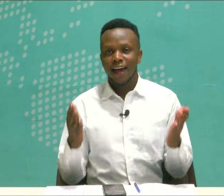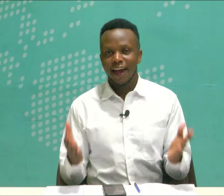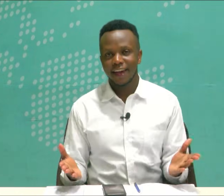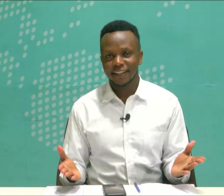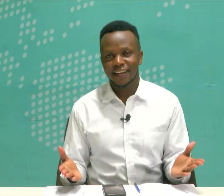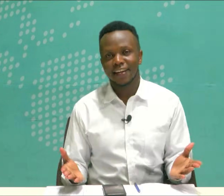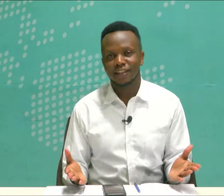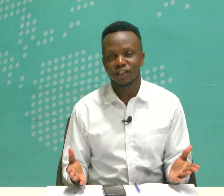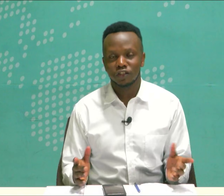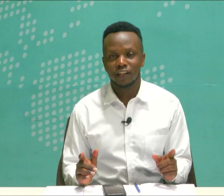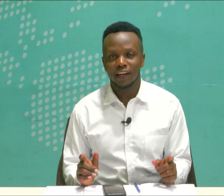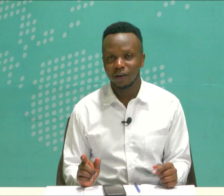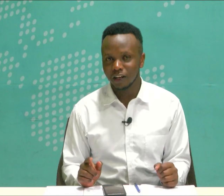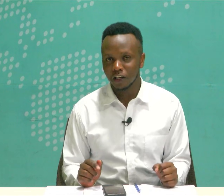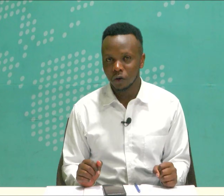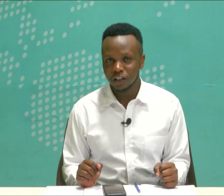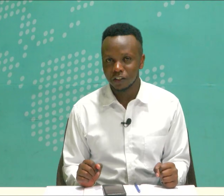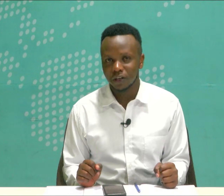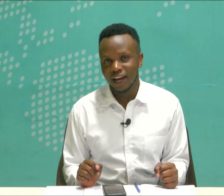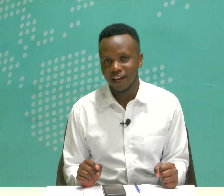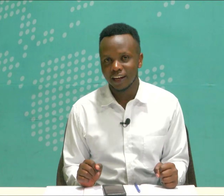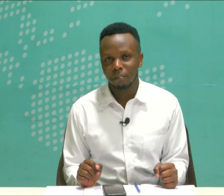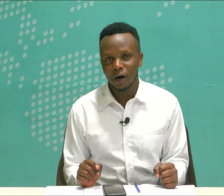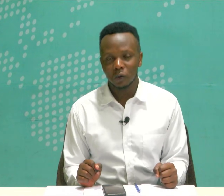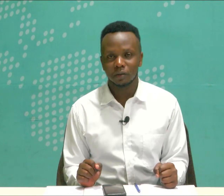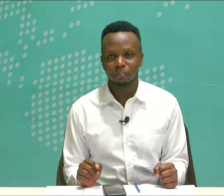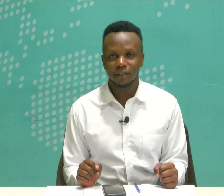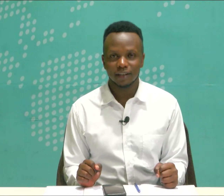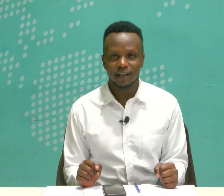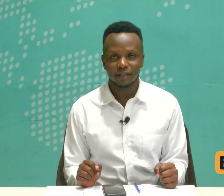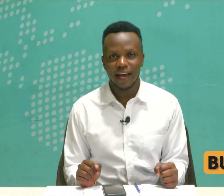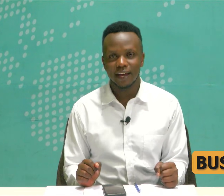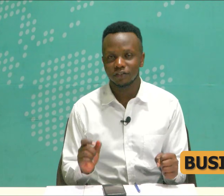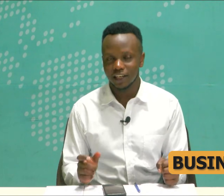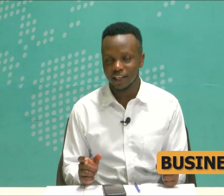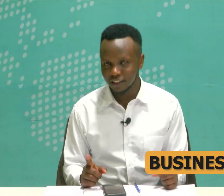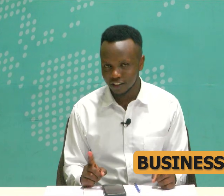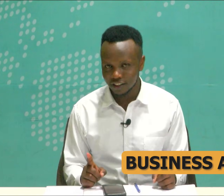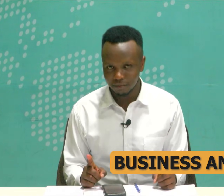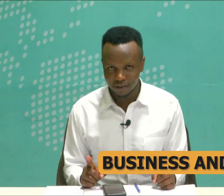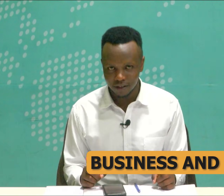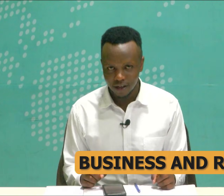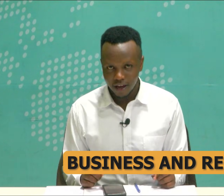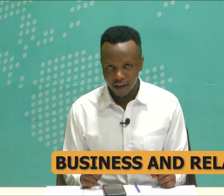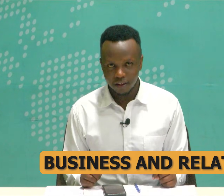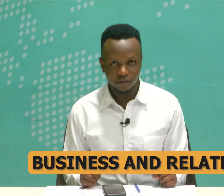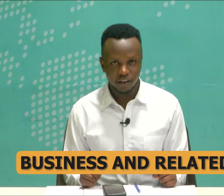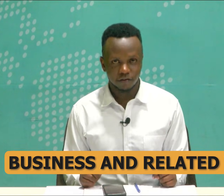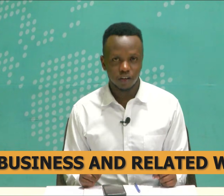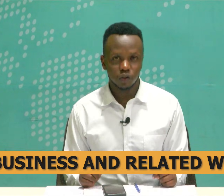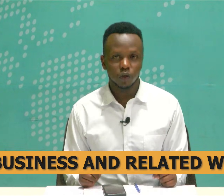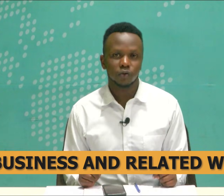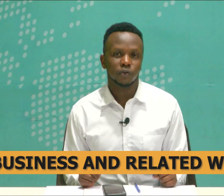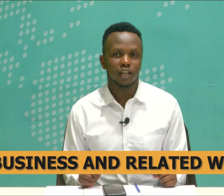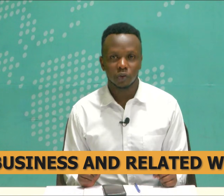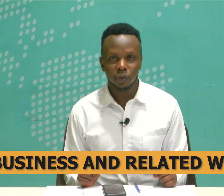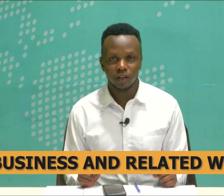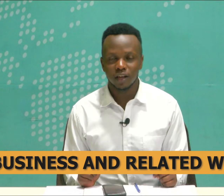Hey signers, today we are going to learn about business and related terms. And the very first word to start with is